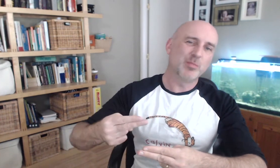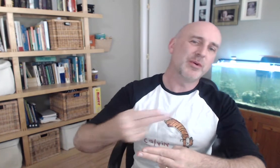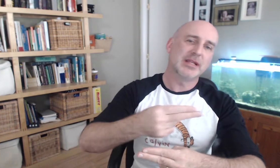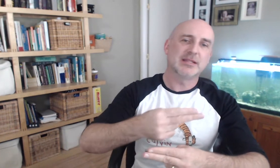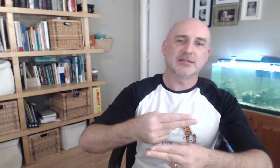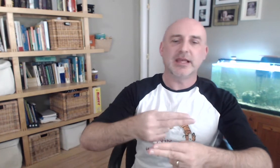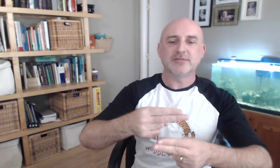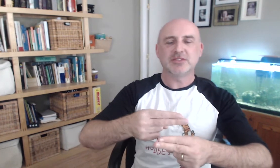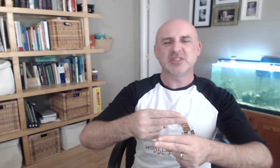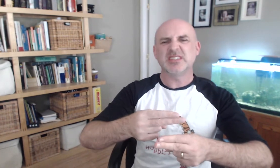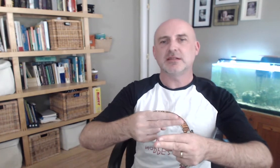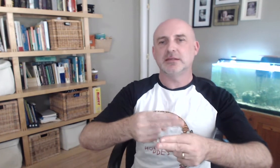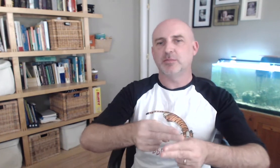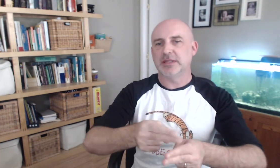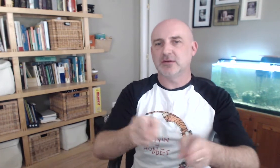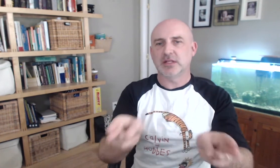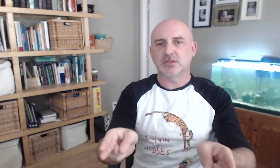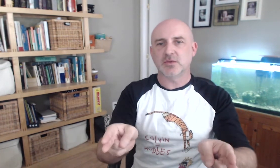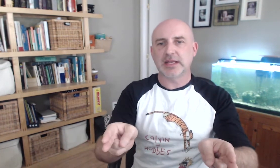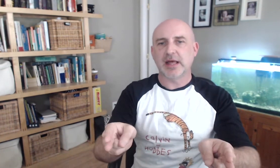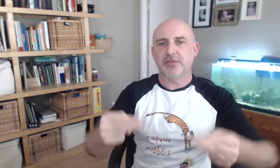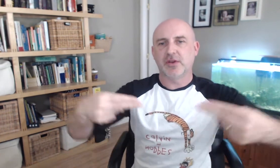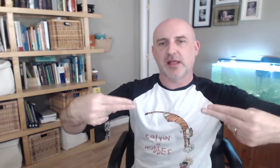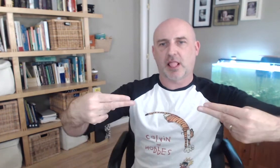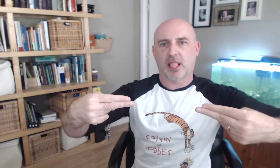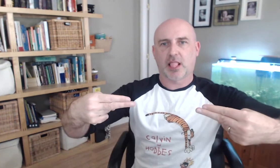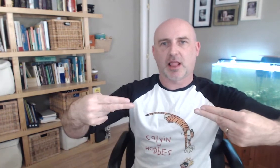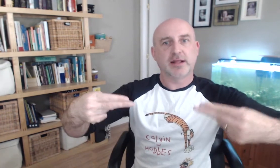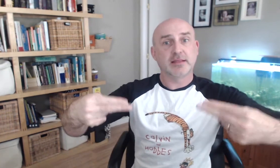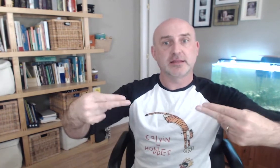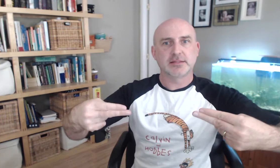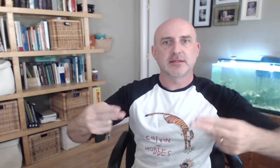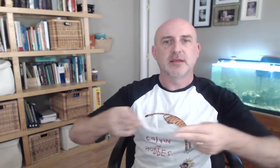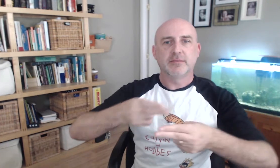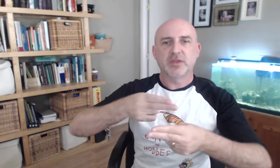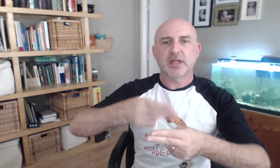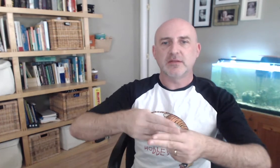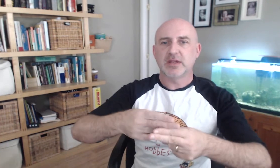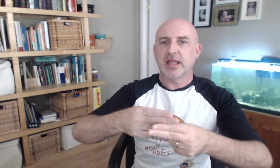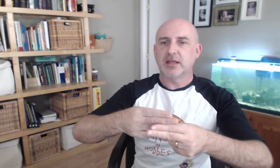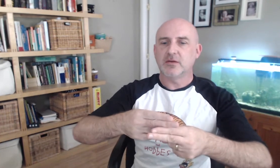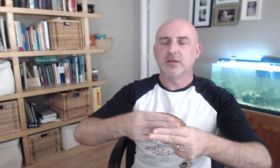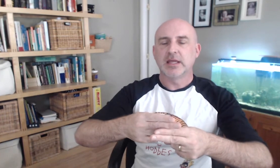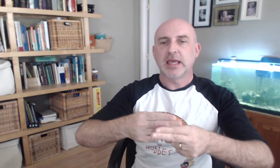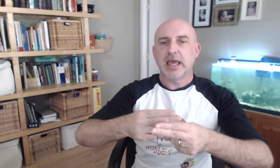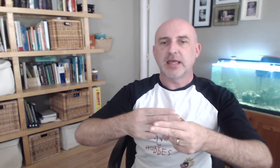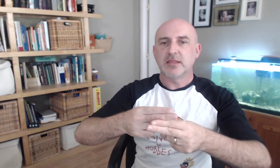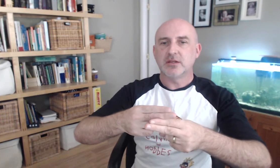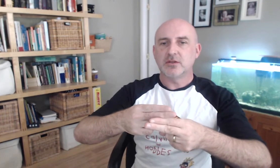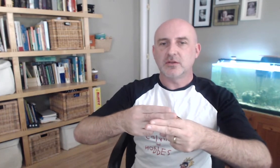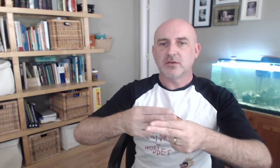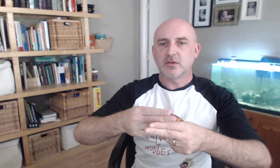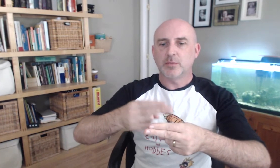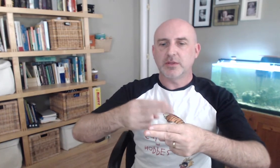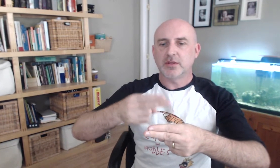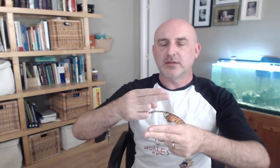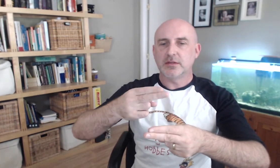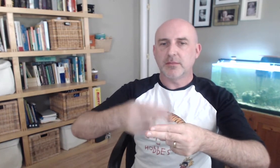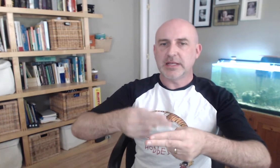pointing to the left, just a little bit. They're not straight out, they're not like this, they're kind of at an angle. And then you put the dominant hand